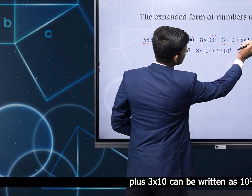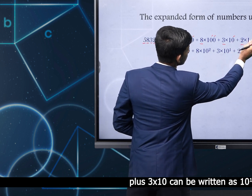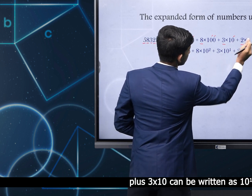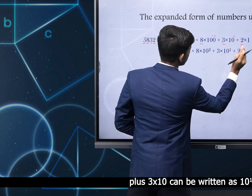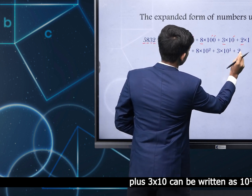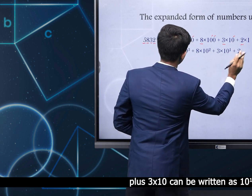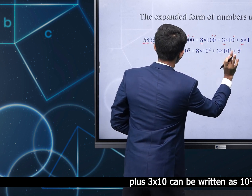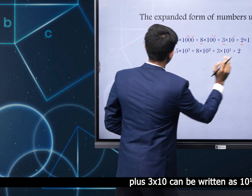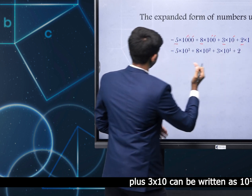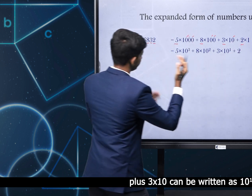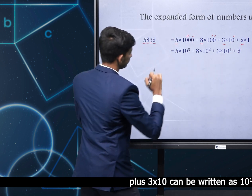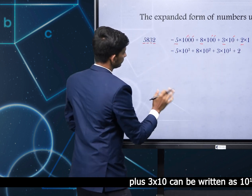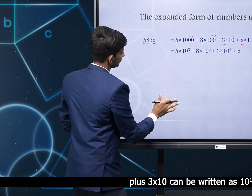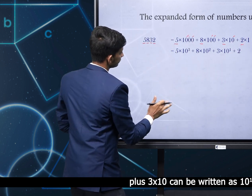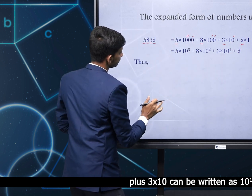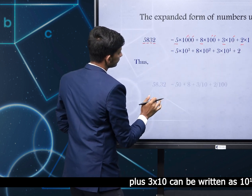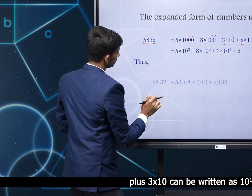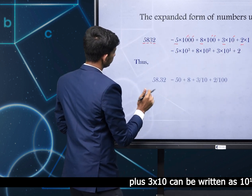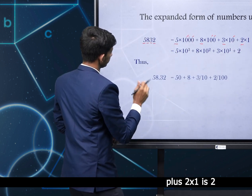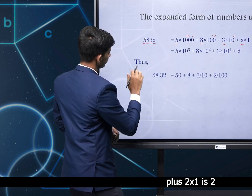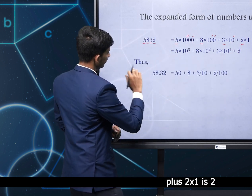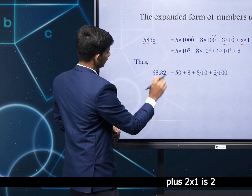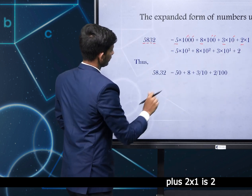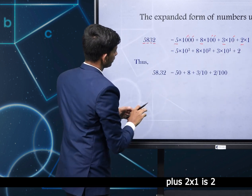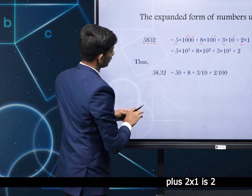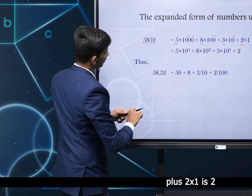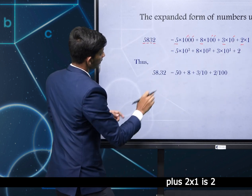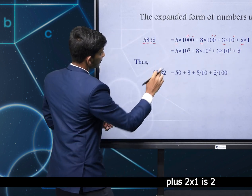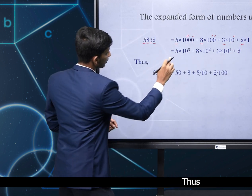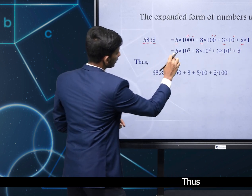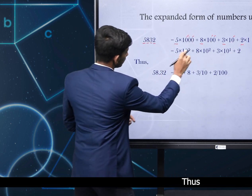into 10 is written as 10 to the power of 1 plus 2 into 1 is 2. Thus,